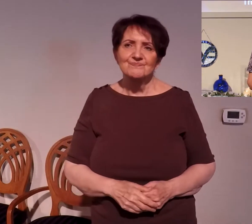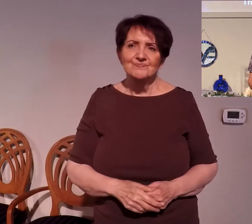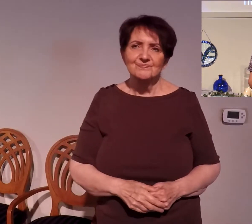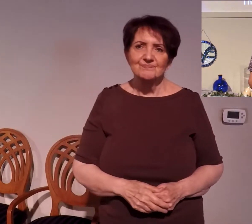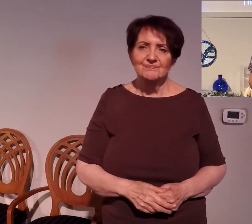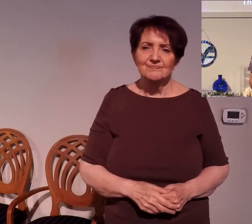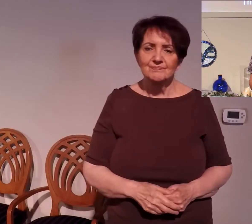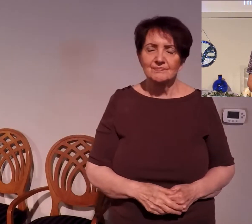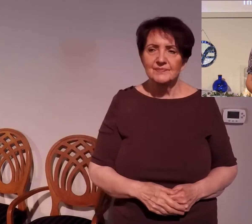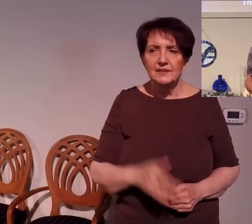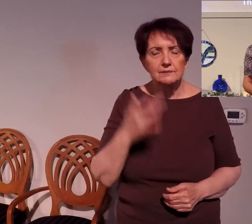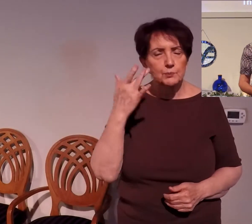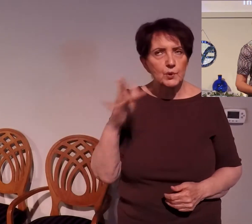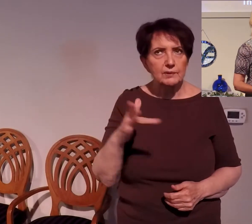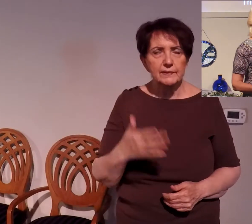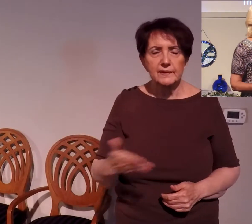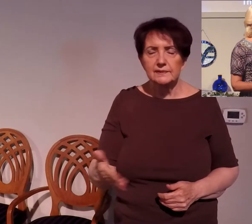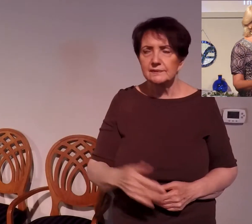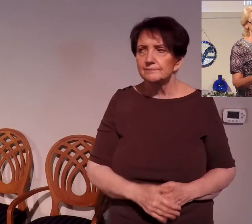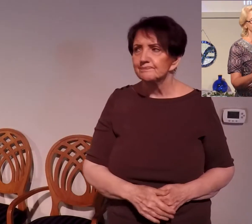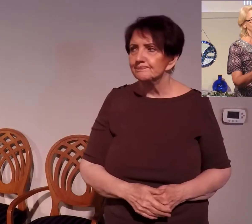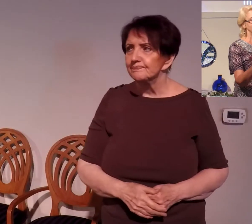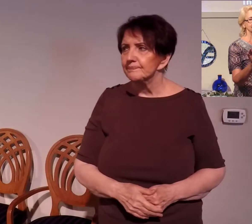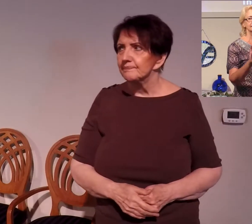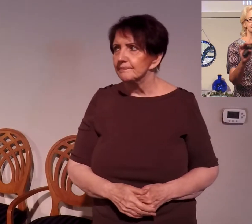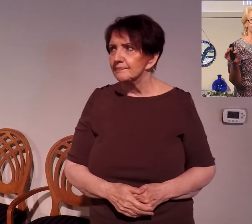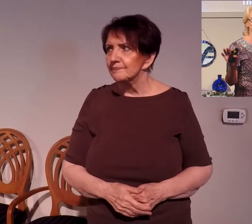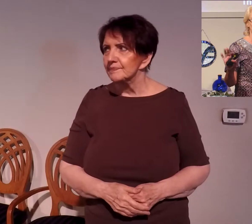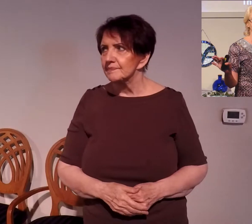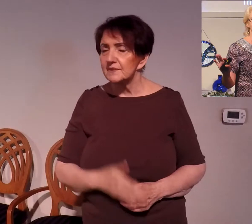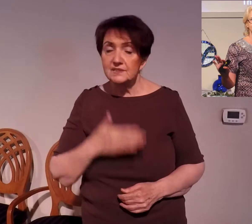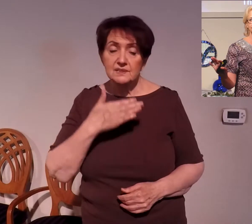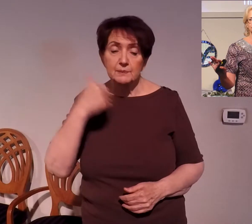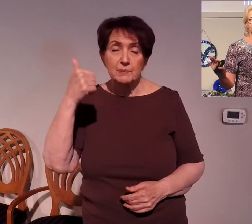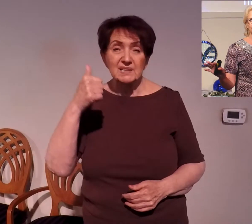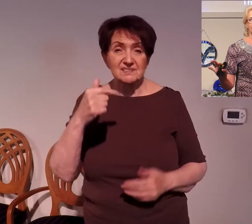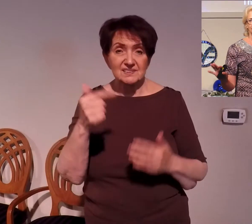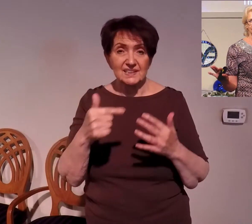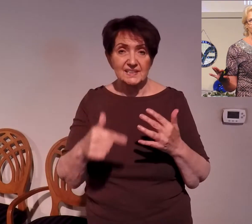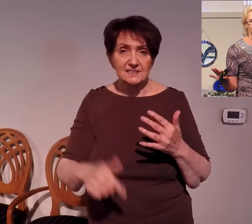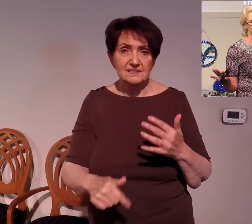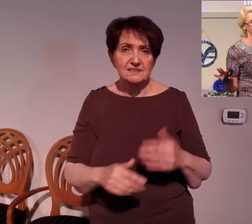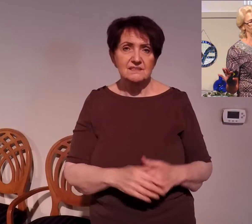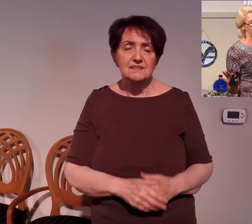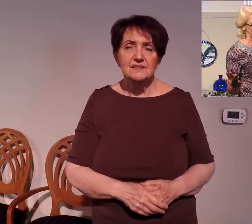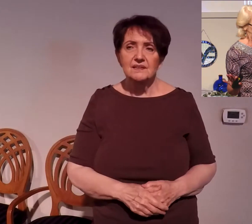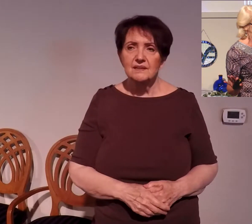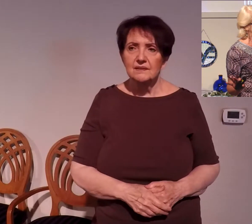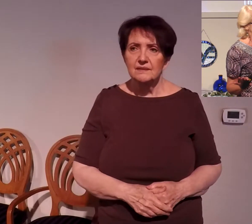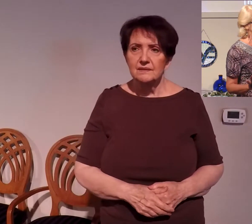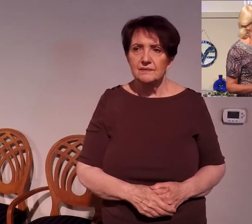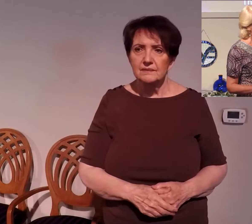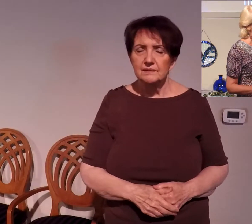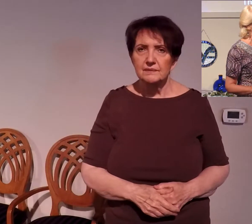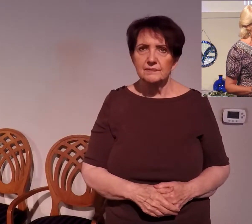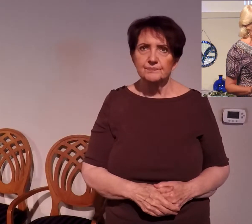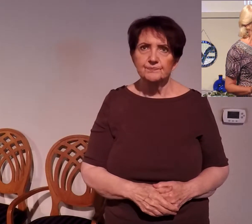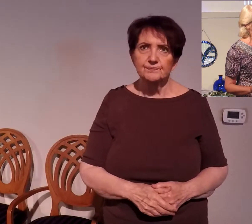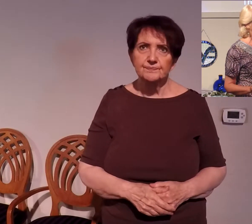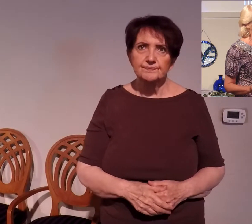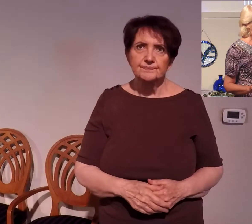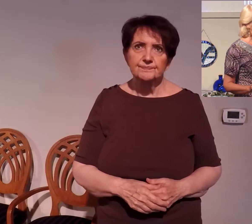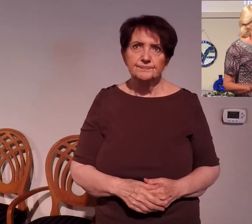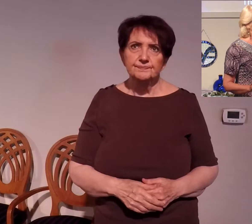material. Anyway, he has this is the best list of the qualities of spirit that I've ever heard. So I'm going to read it to you because I think it's